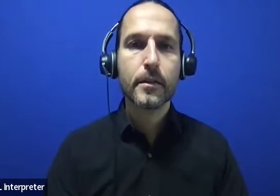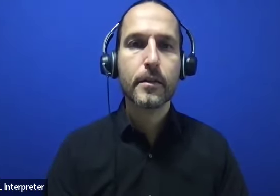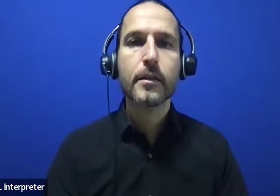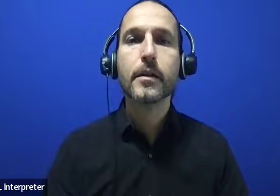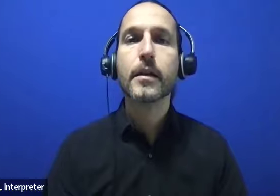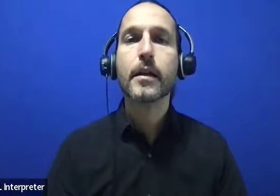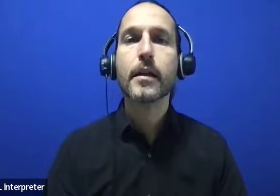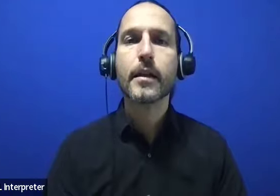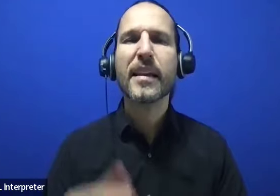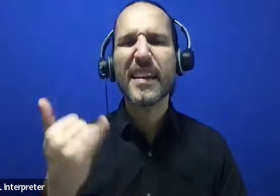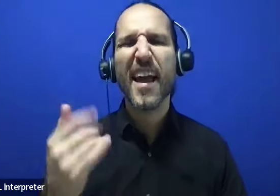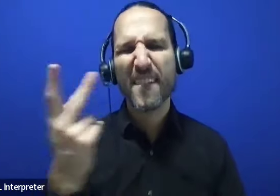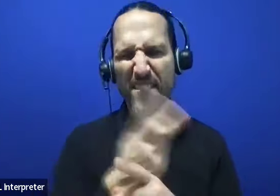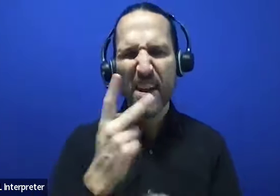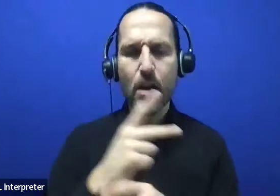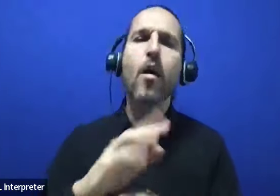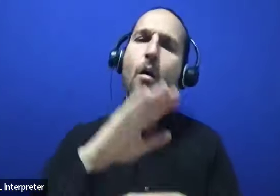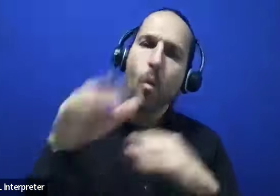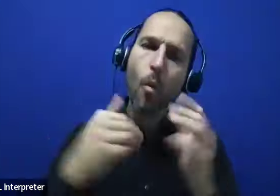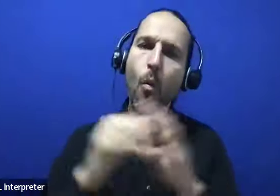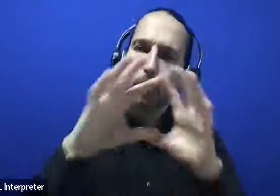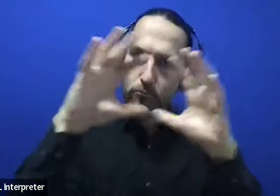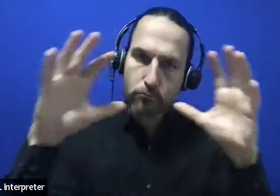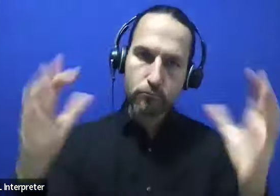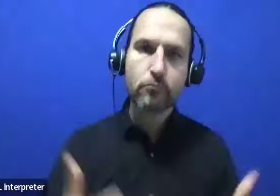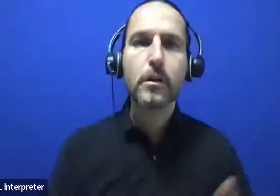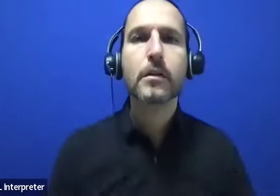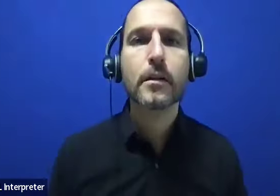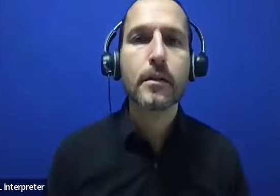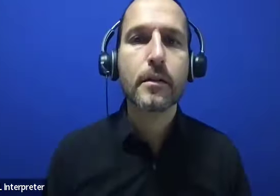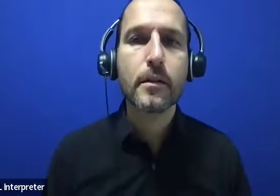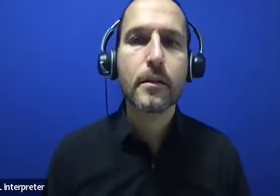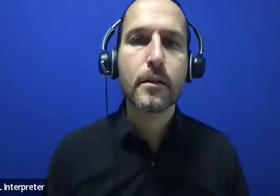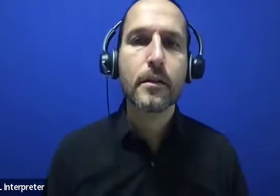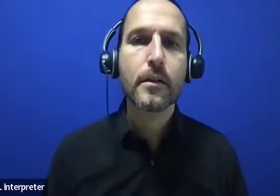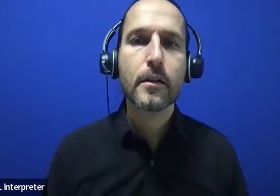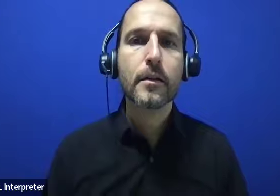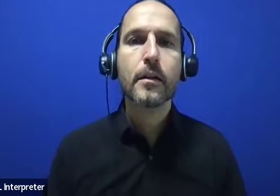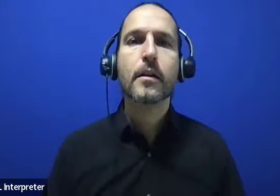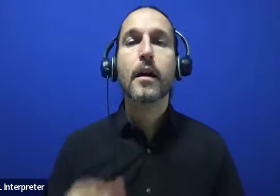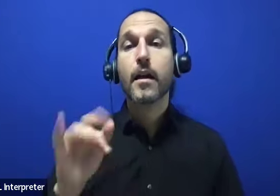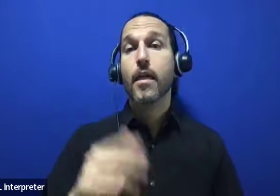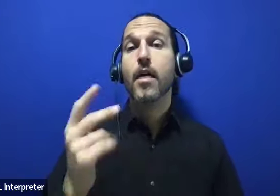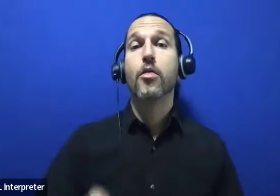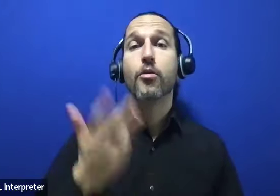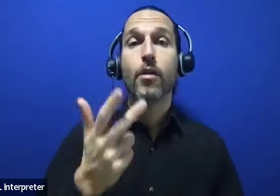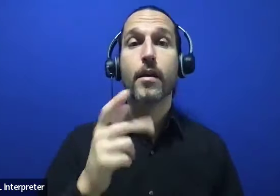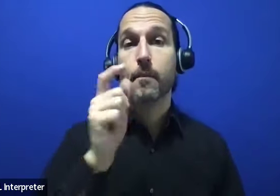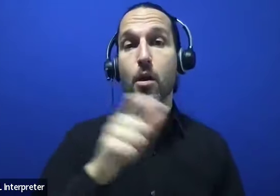So putting it together, here are 3 individuals with charge who